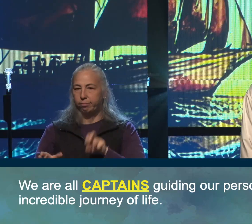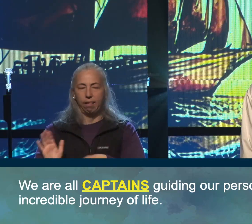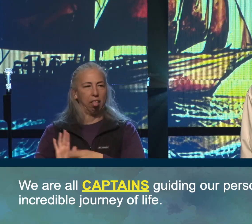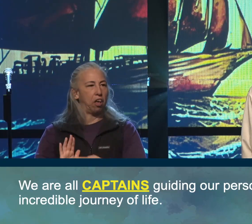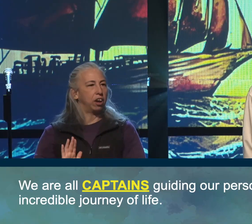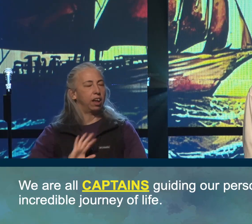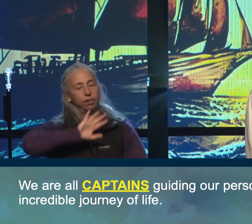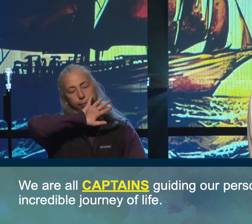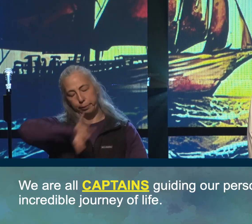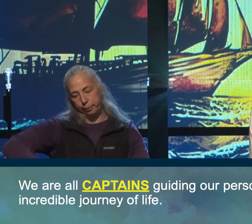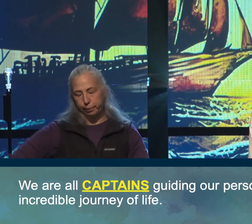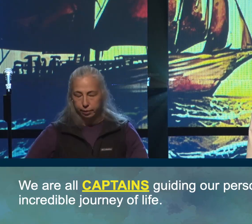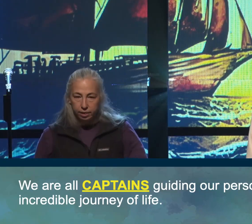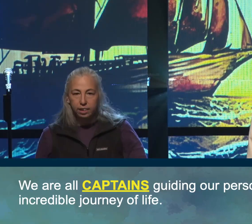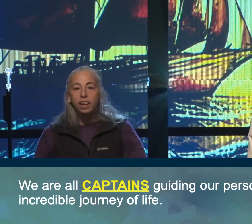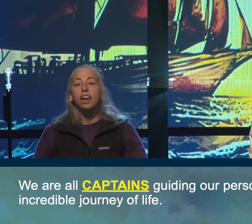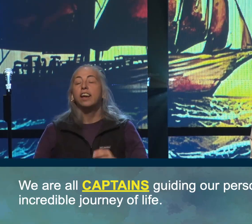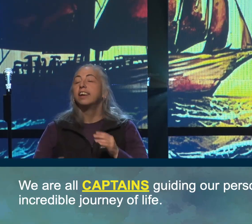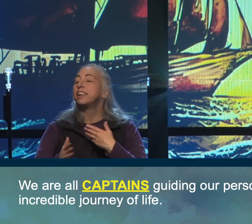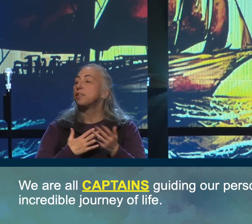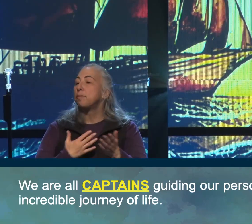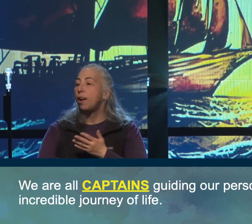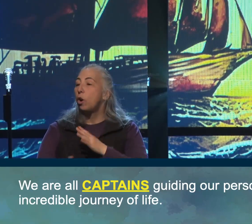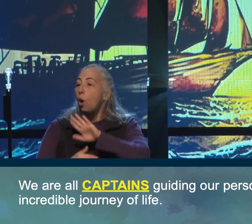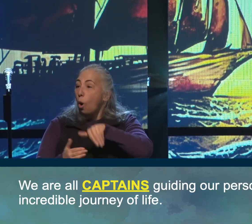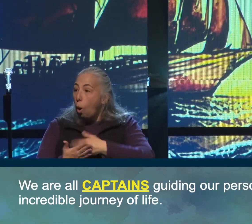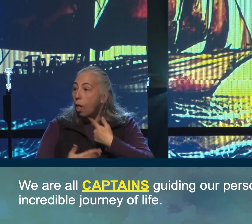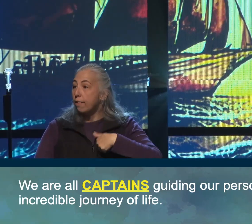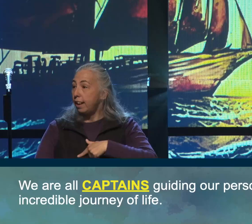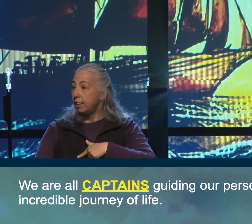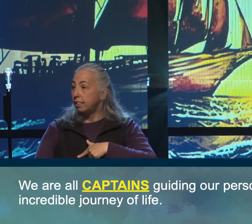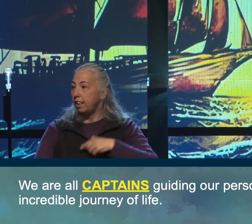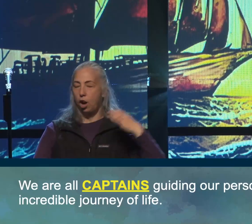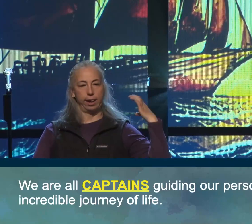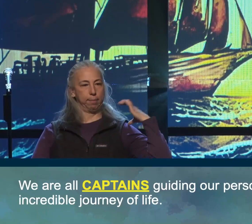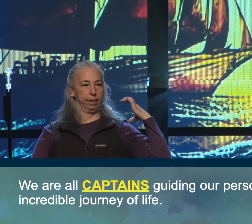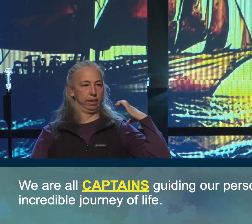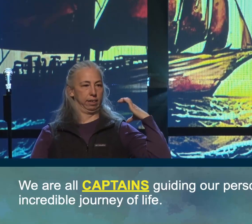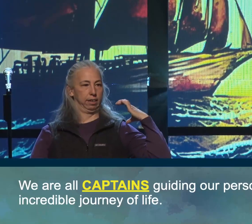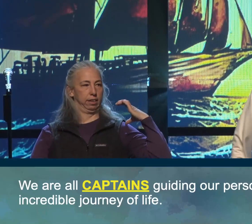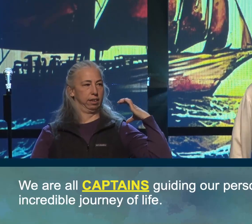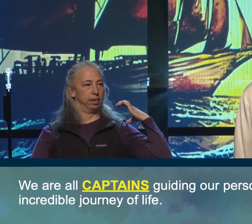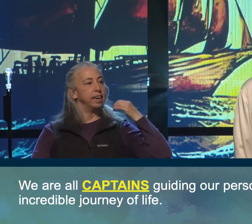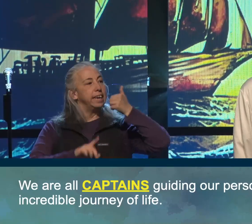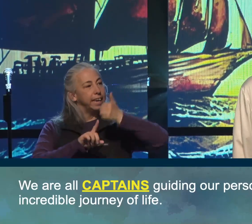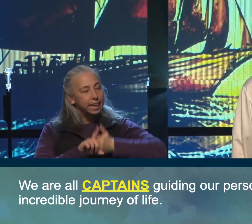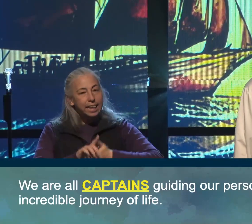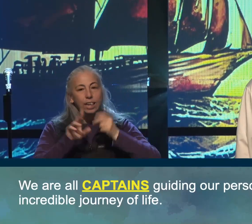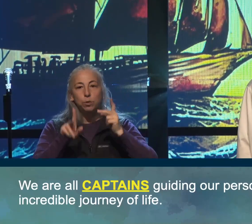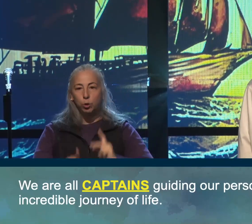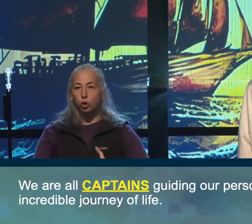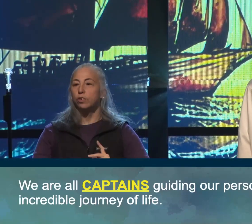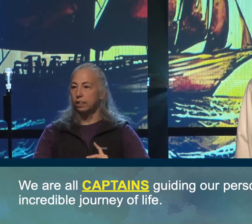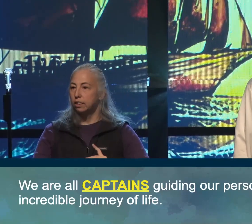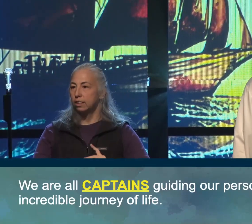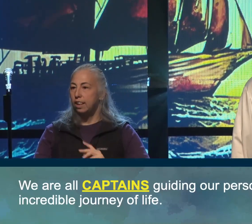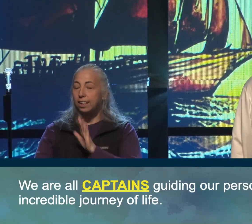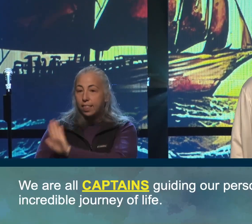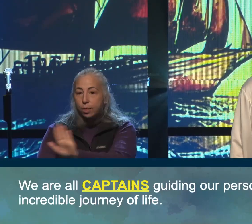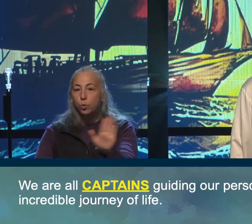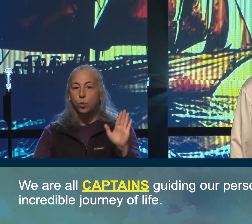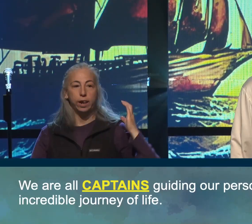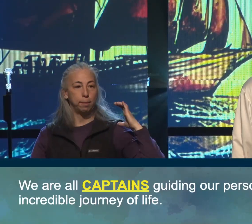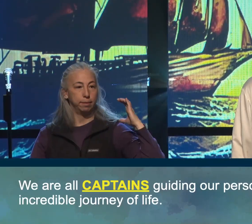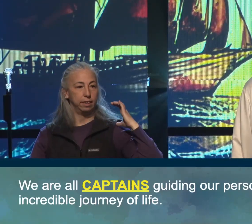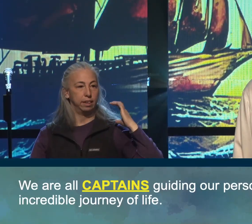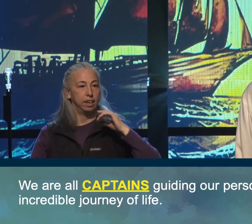because I didn't get to the Bible fast enough, we're all captains. Every one of us are captains of our own personhood. And we're all on